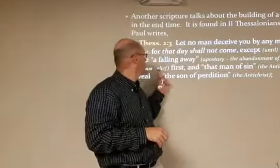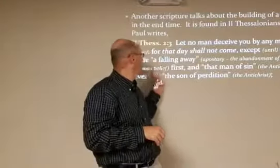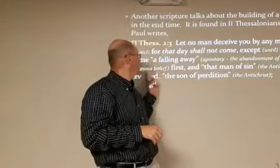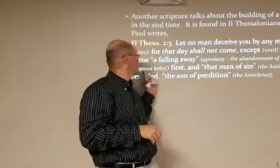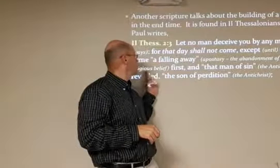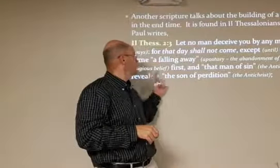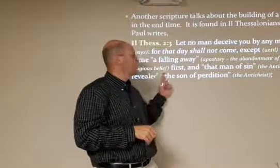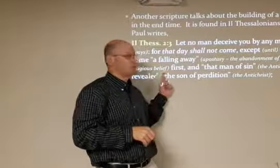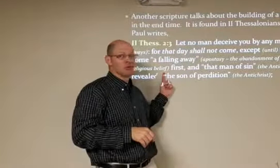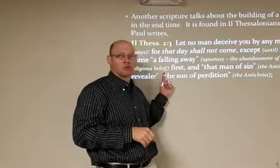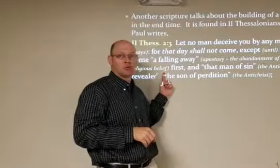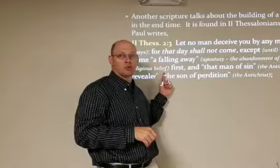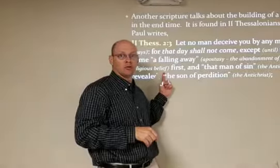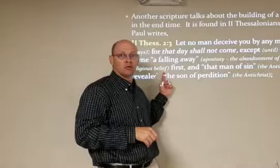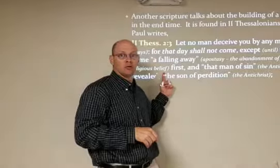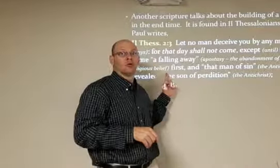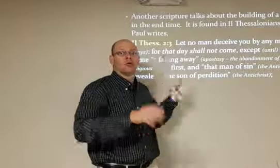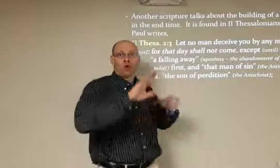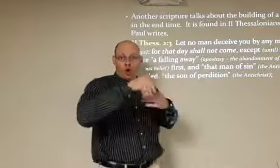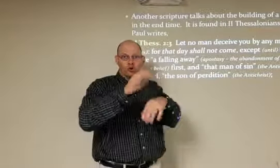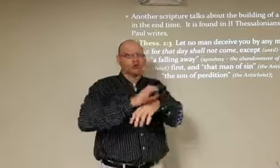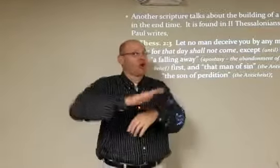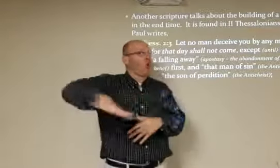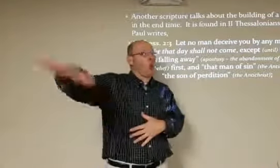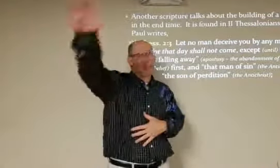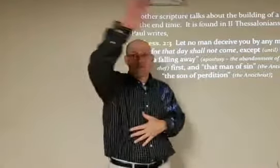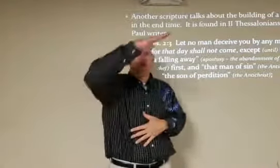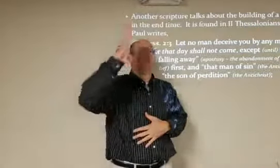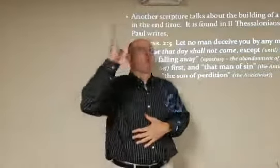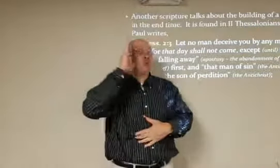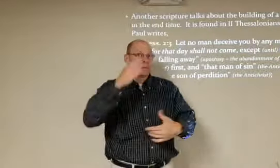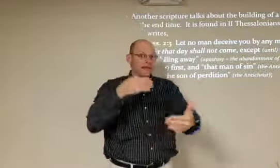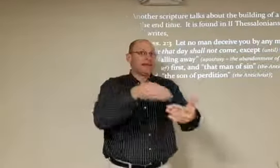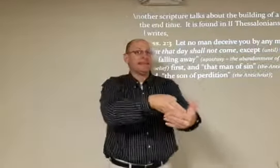There's going to be a time where they will come against any Christian.